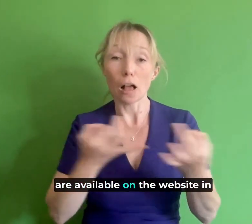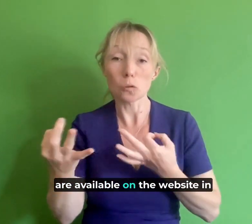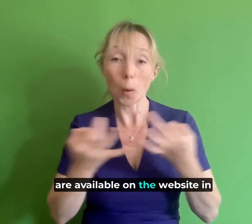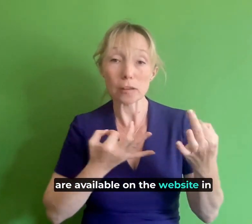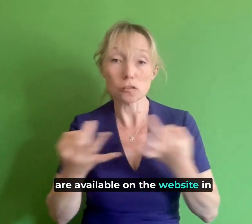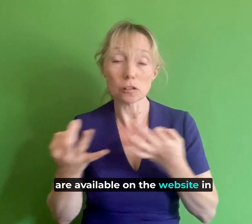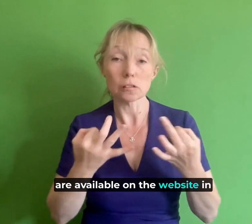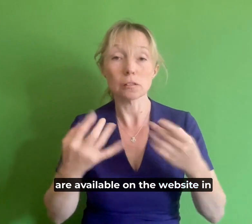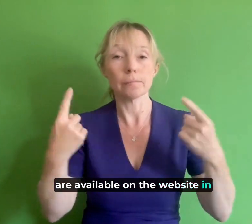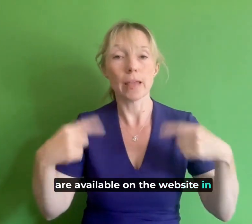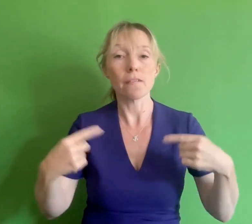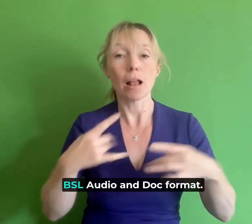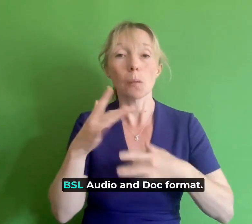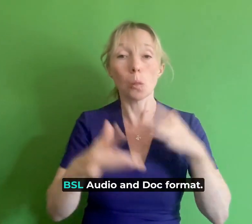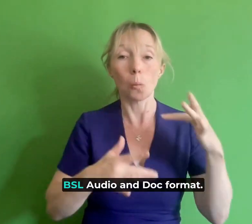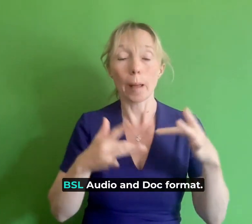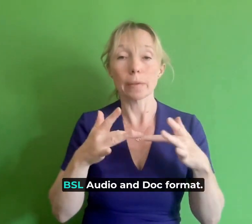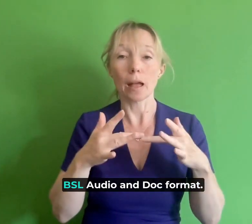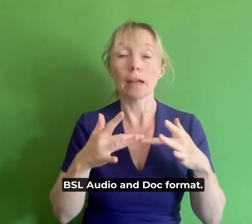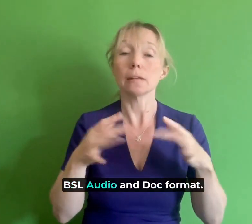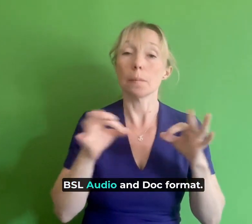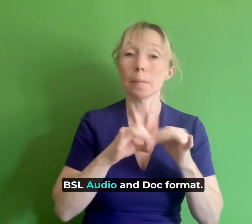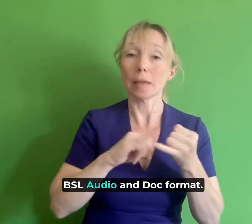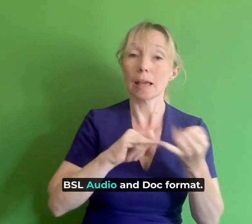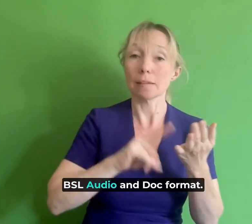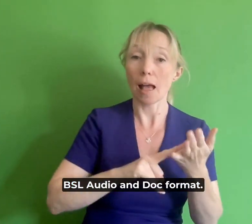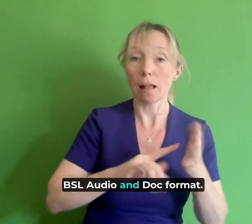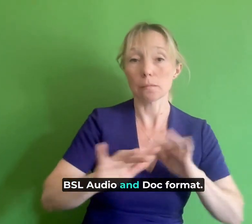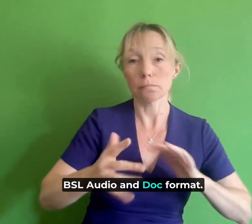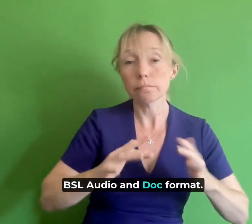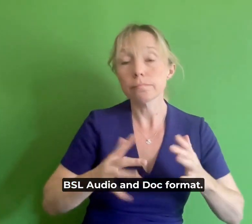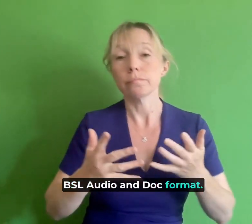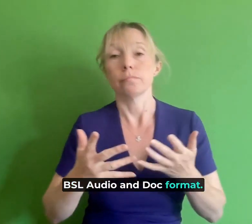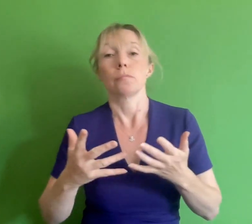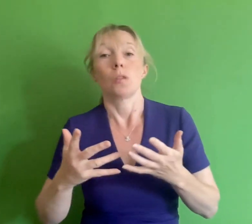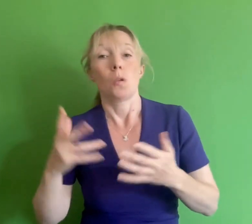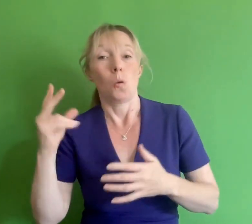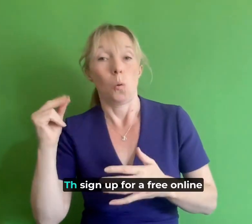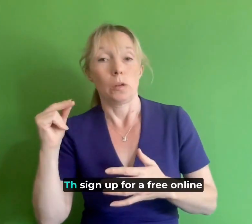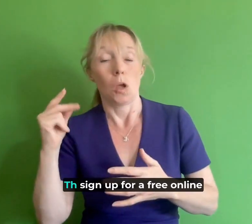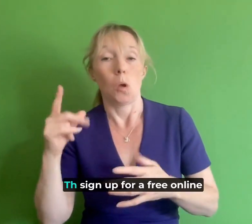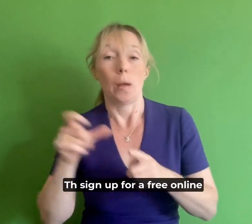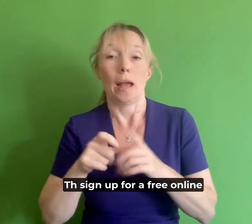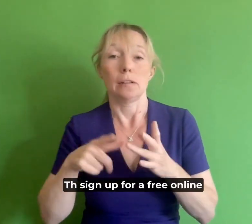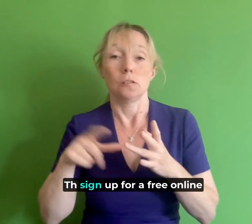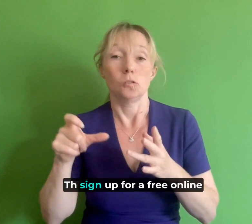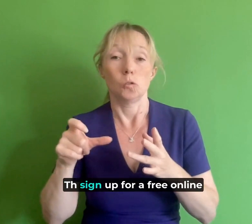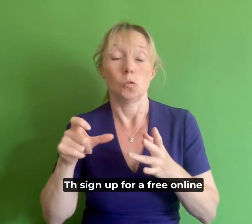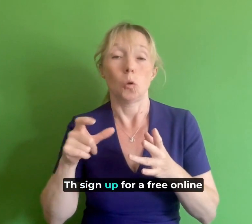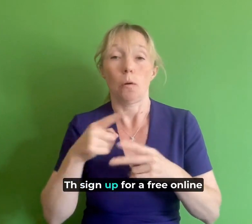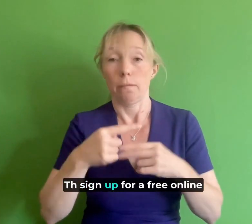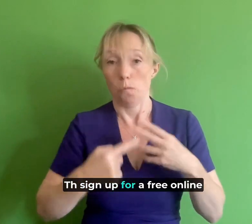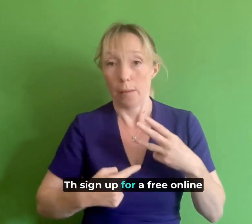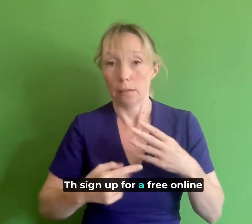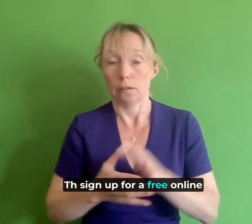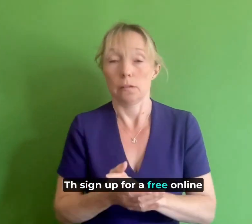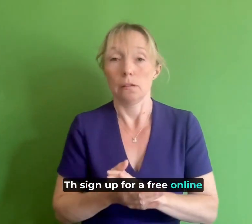the website in BSL, audio, and doc formats. Sign up for a free